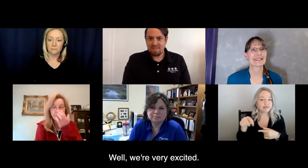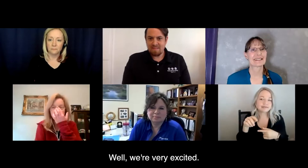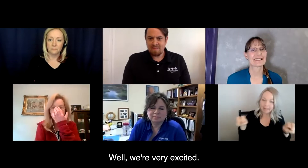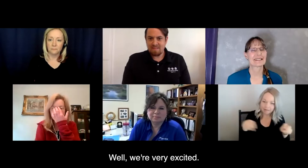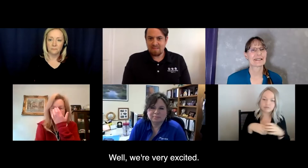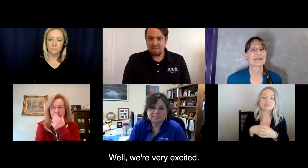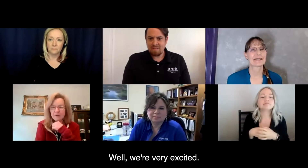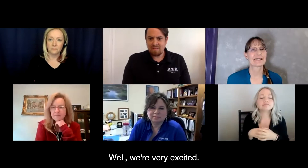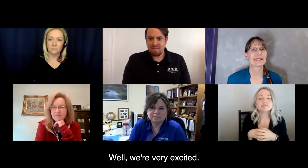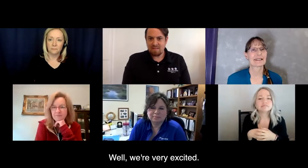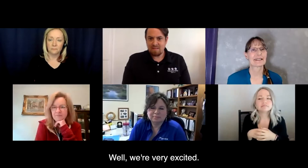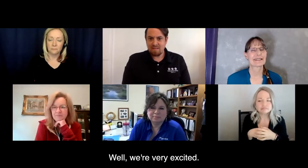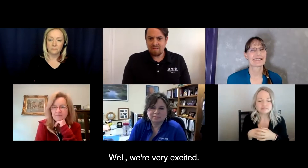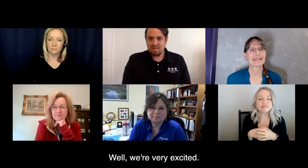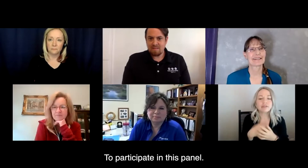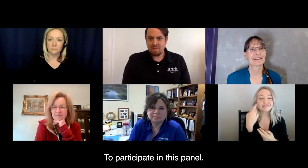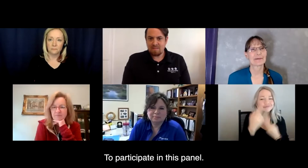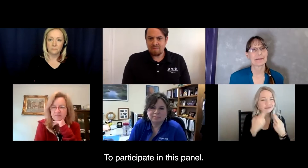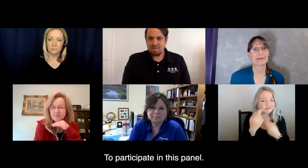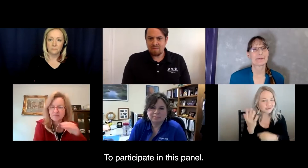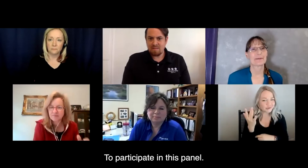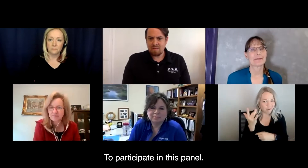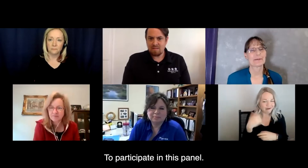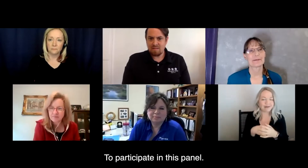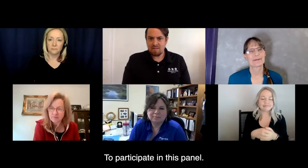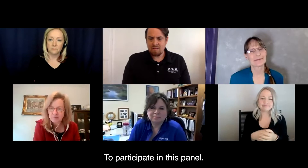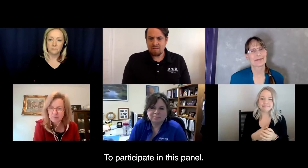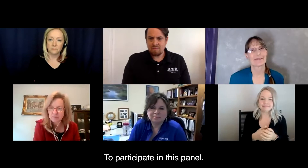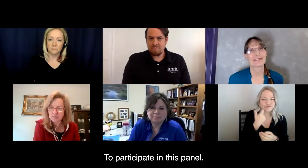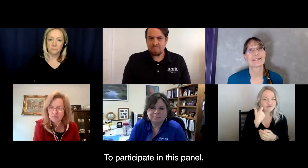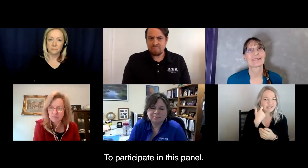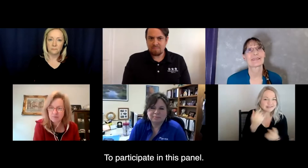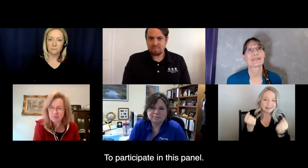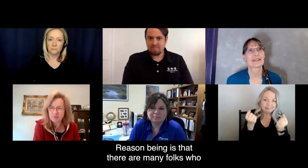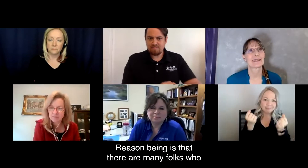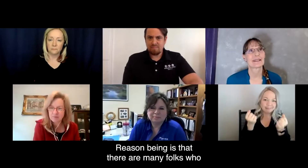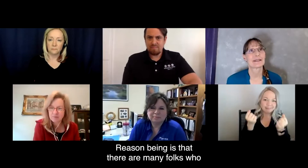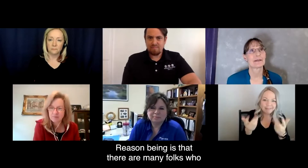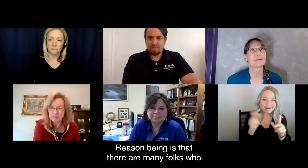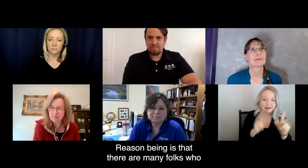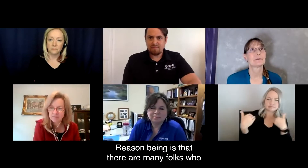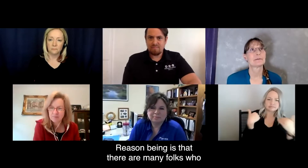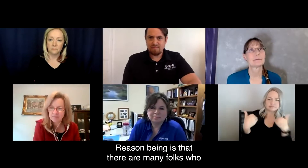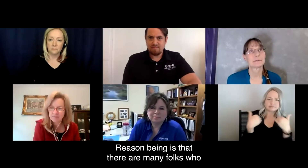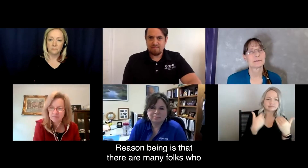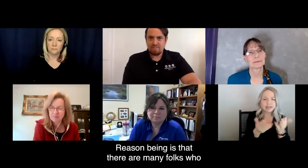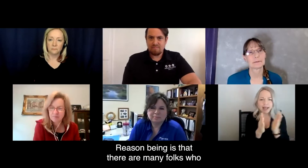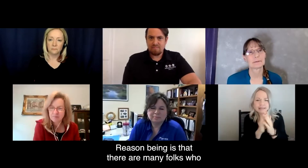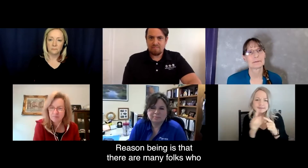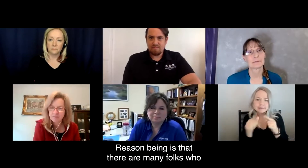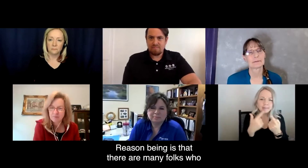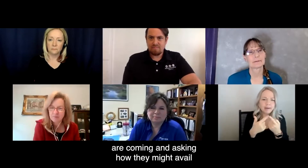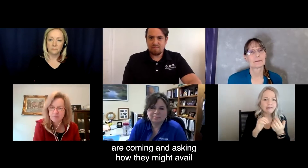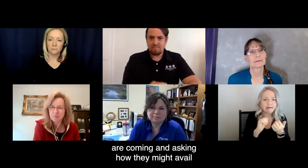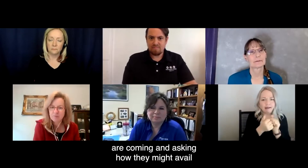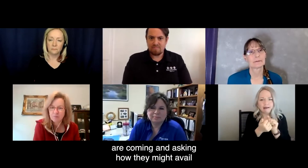Well, we're very excited to participate in this panel. Reason being is that there are many